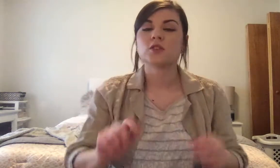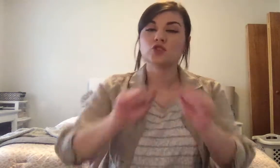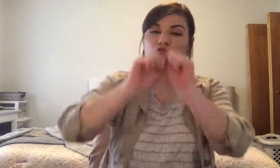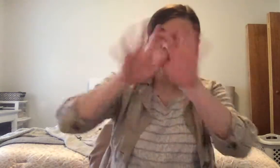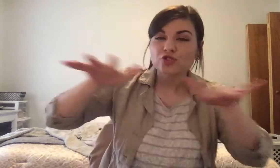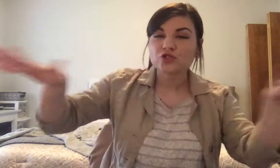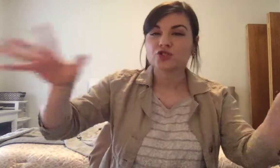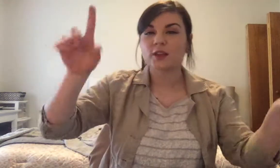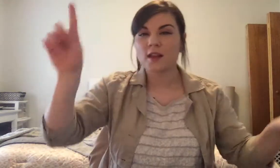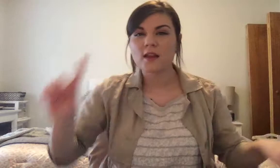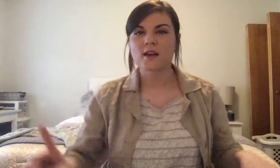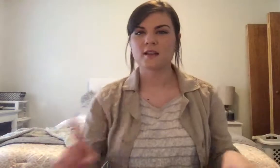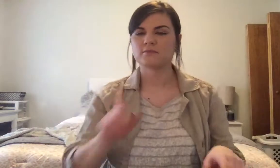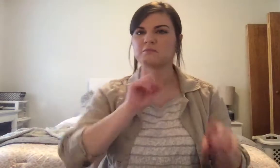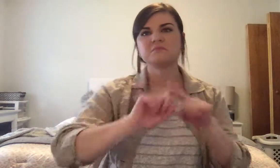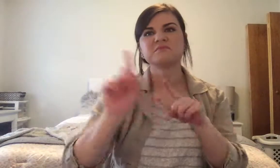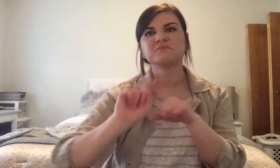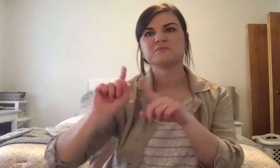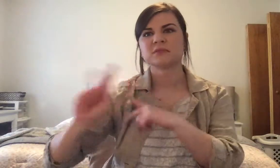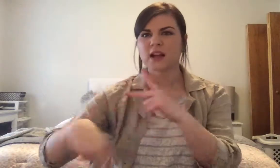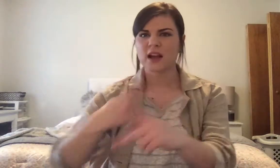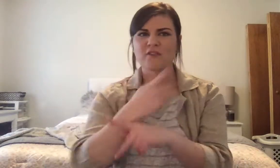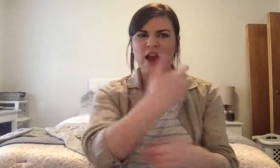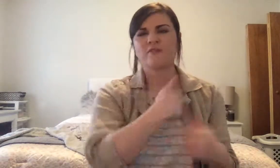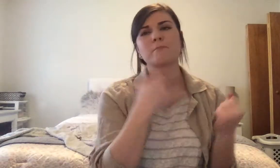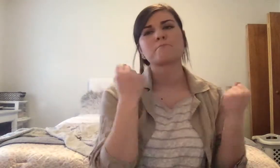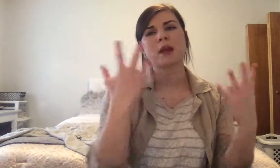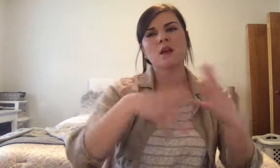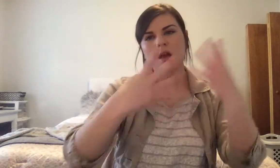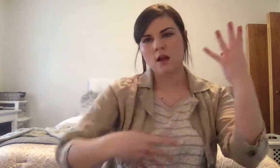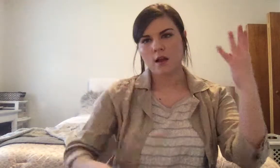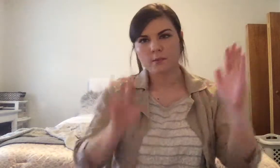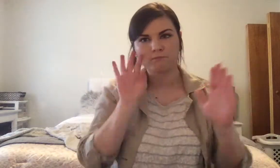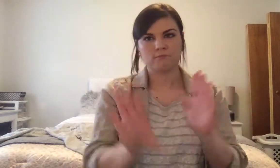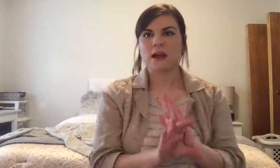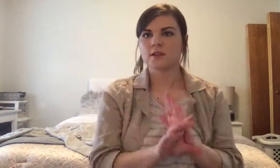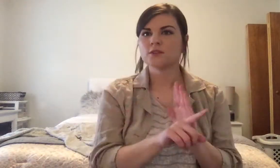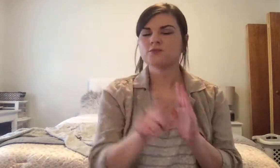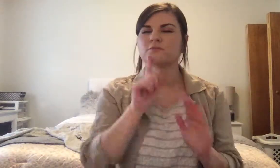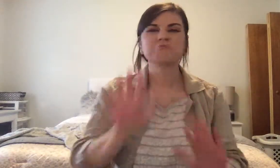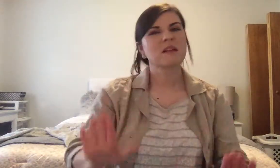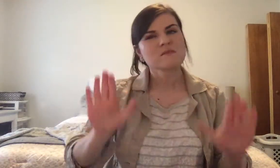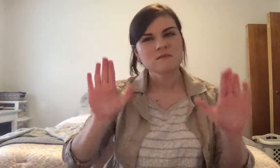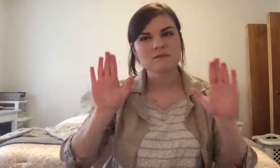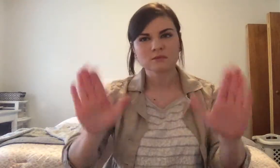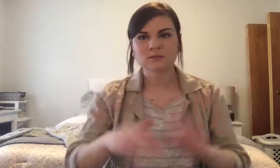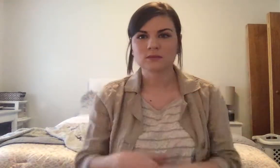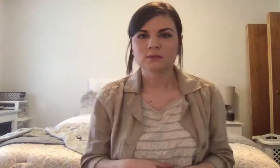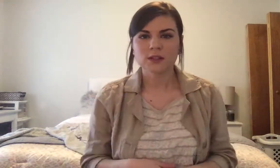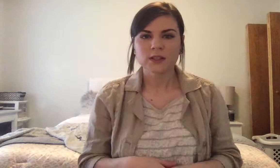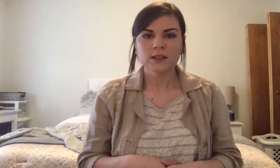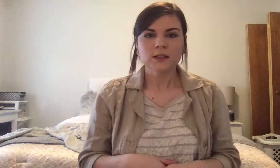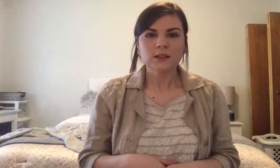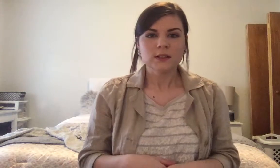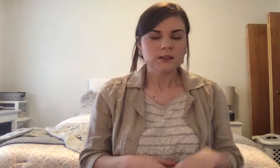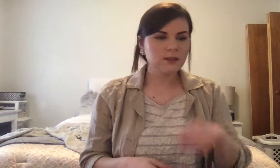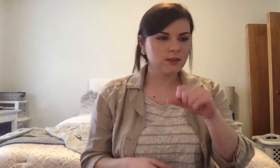like veins, and there was really amazing photographs that he took. He actually had some of those photographs published in the